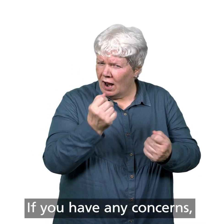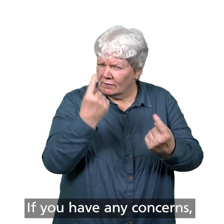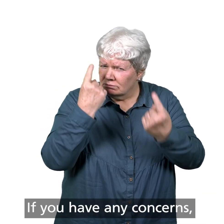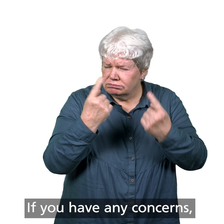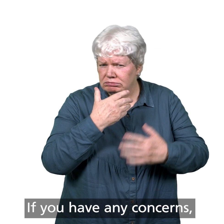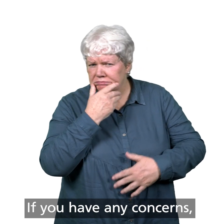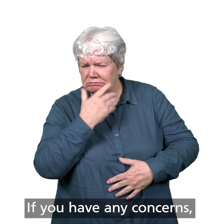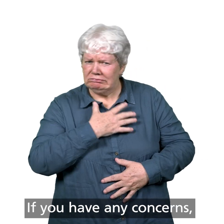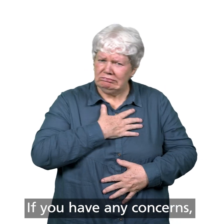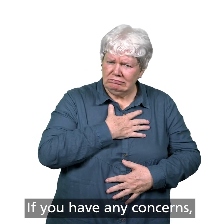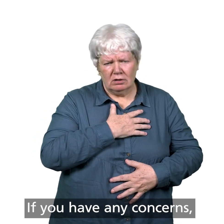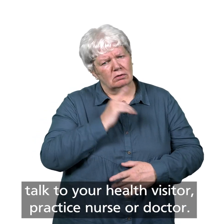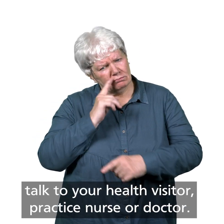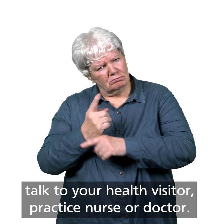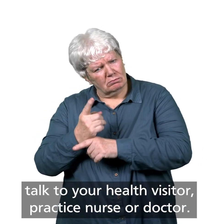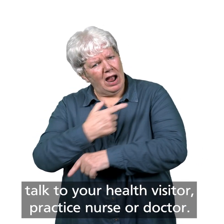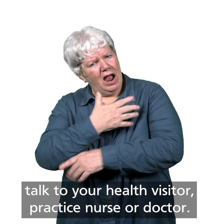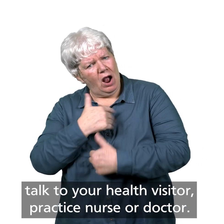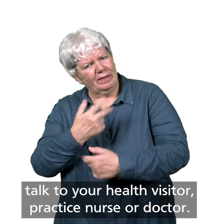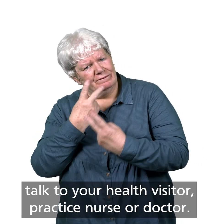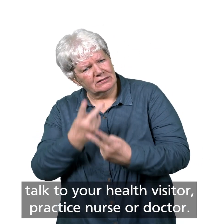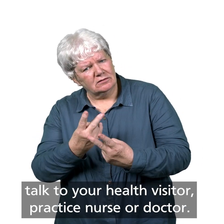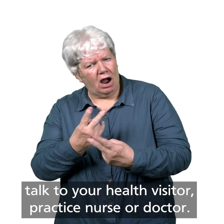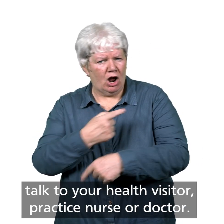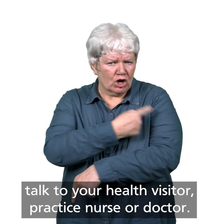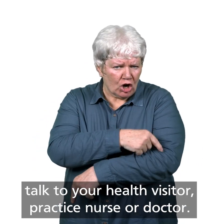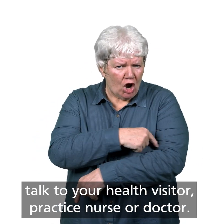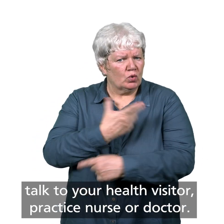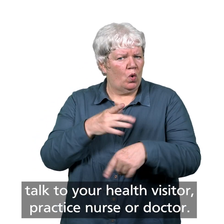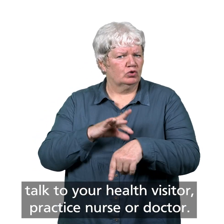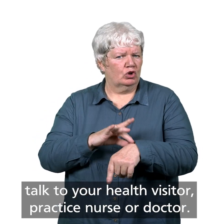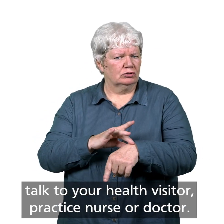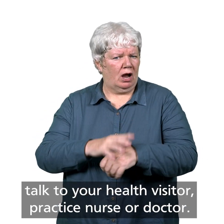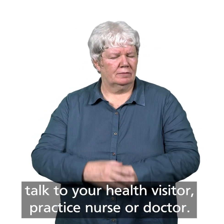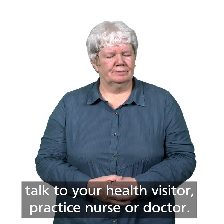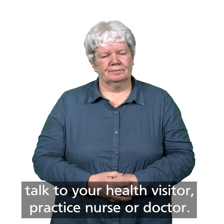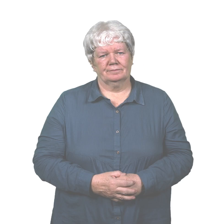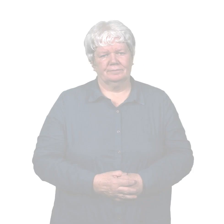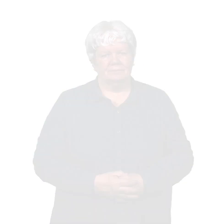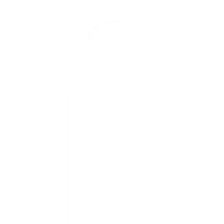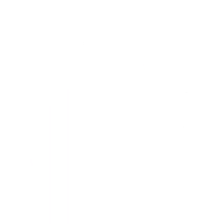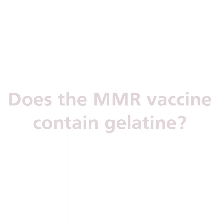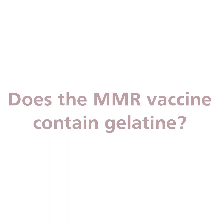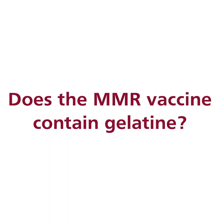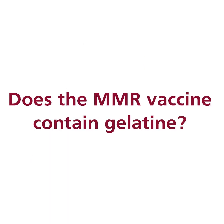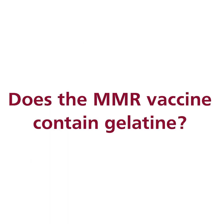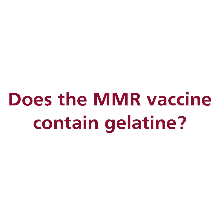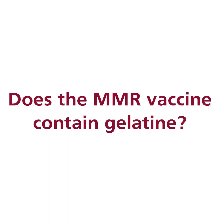egg. If you have any concerns, talk to your health visitor, practice nurse, or doctor. Does the